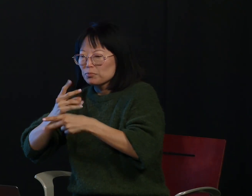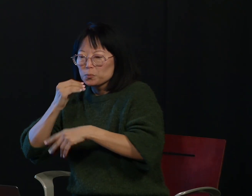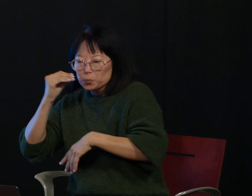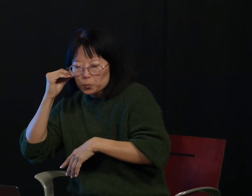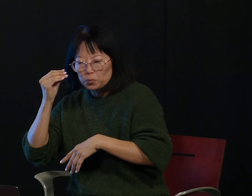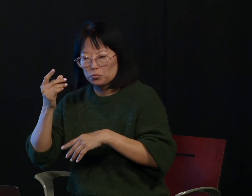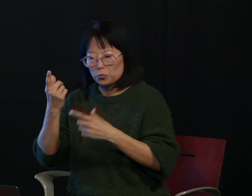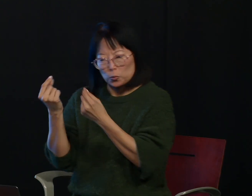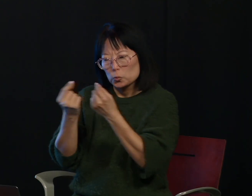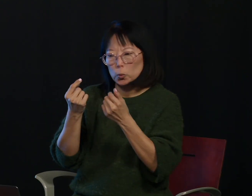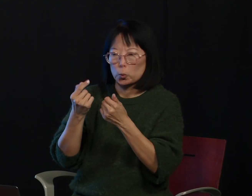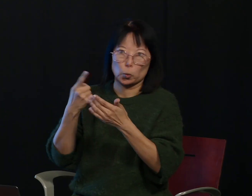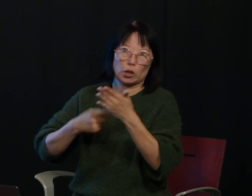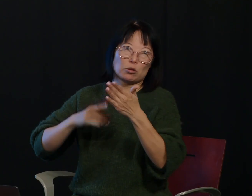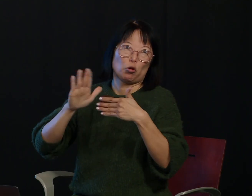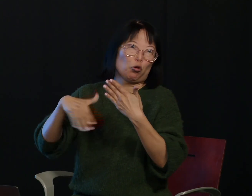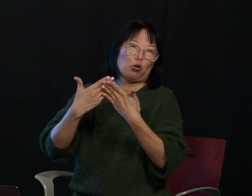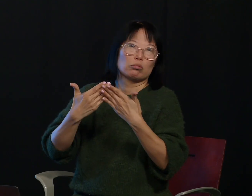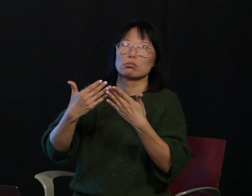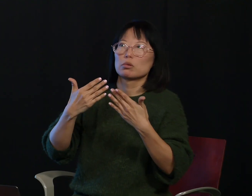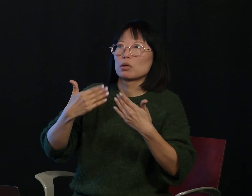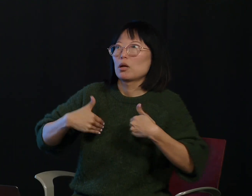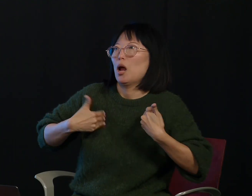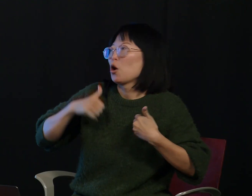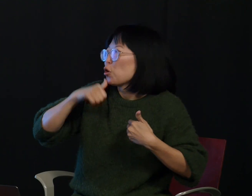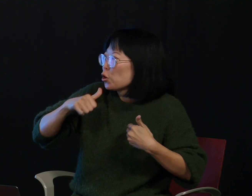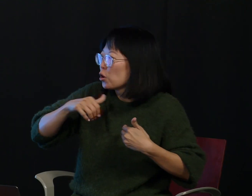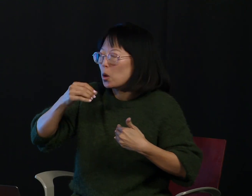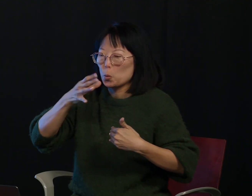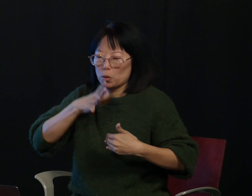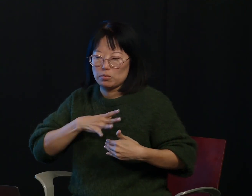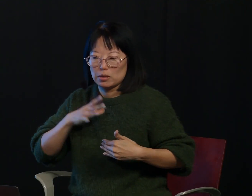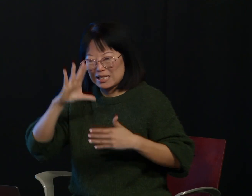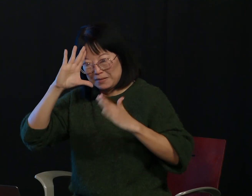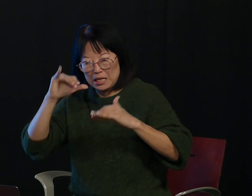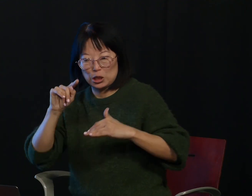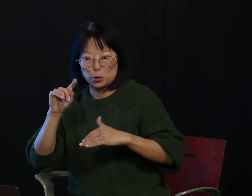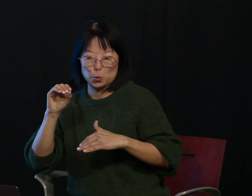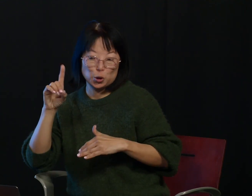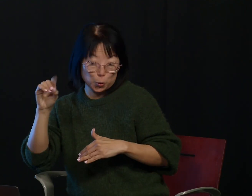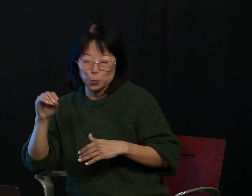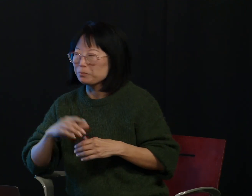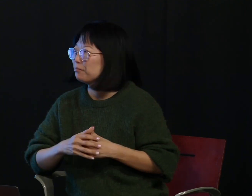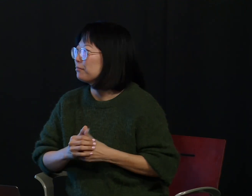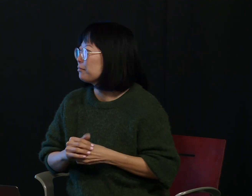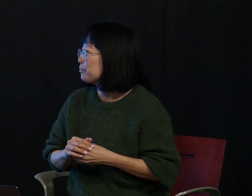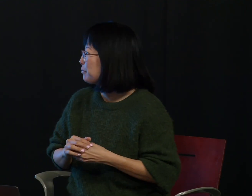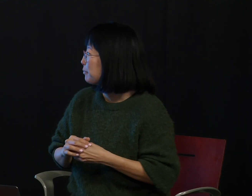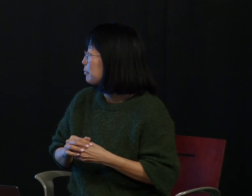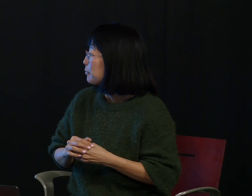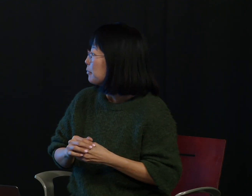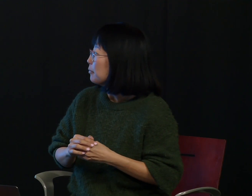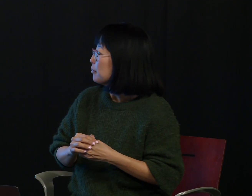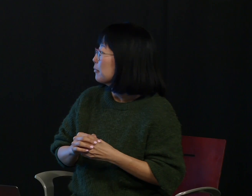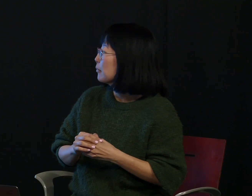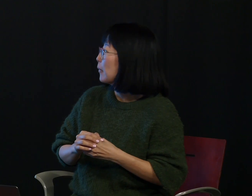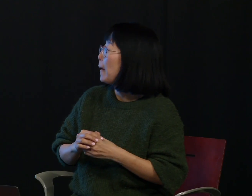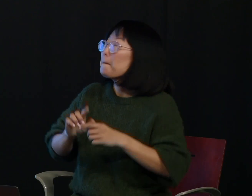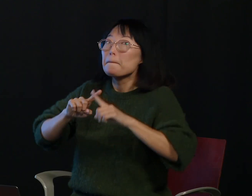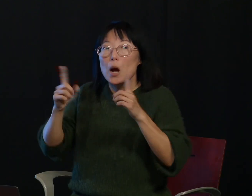take care of the home. They know how to do all the things that young girls know how to do and will know what women know how to do. But